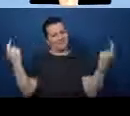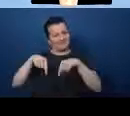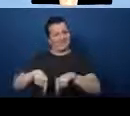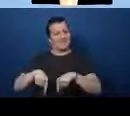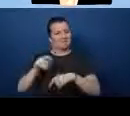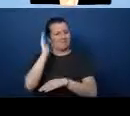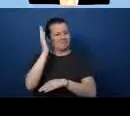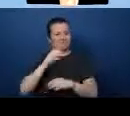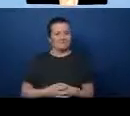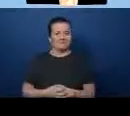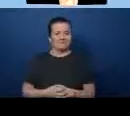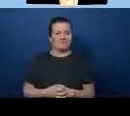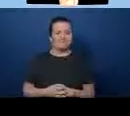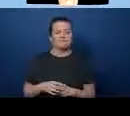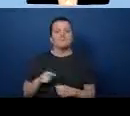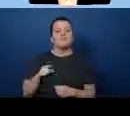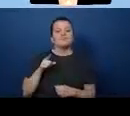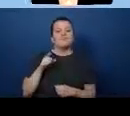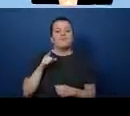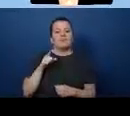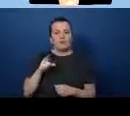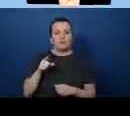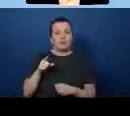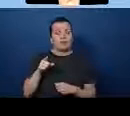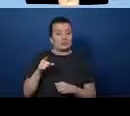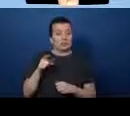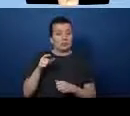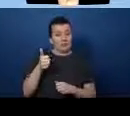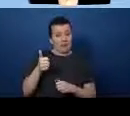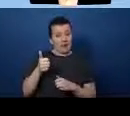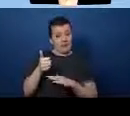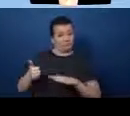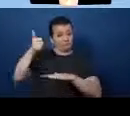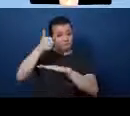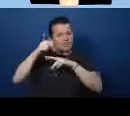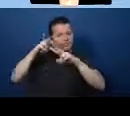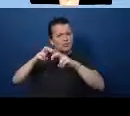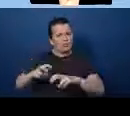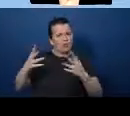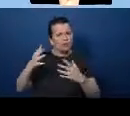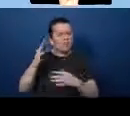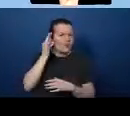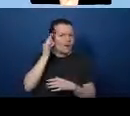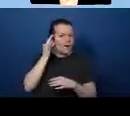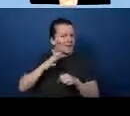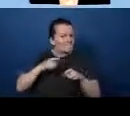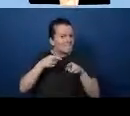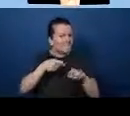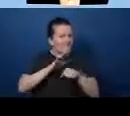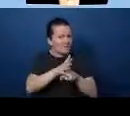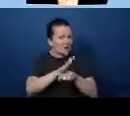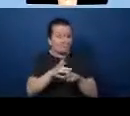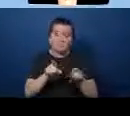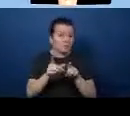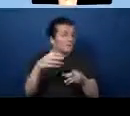also leads research on violence against women, including women with disabilities. And